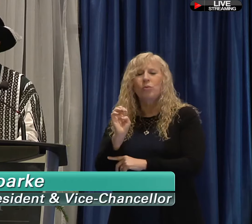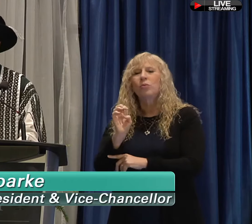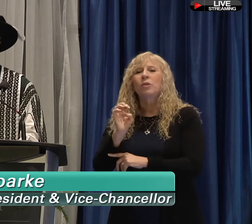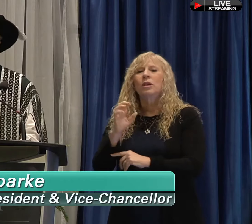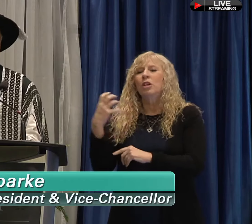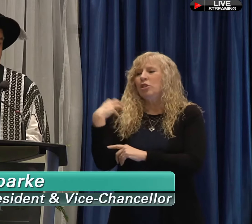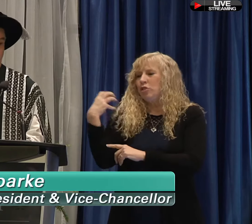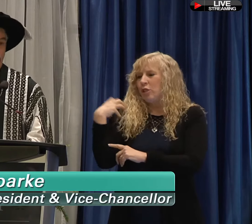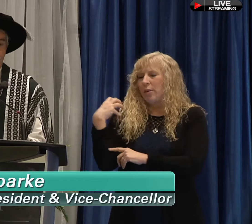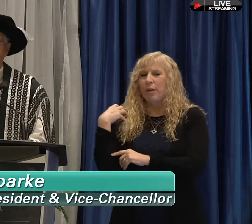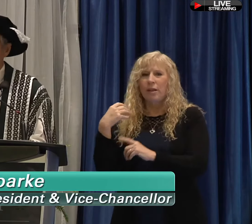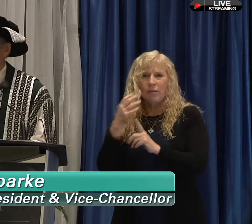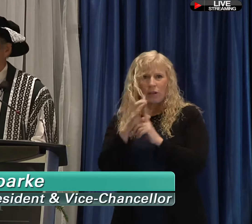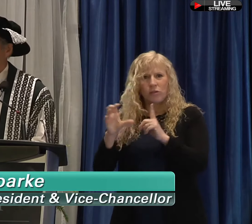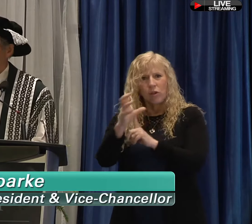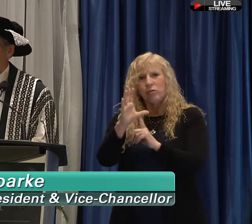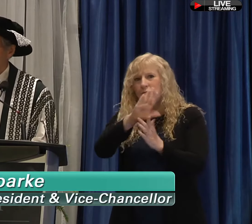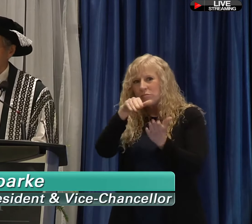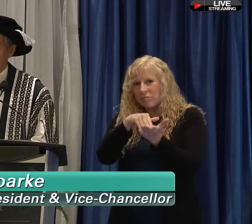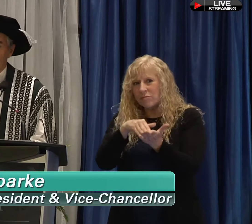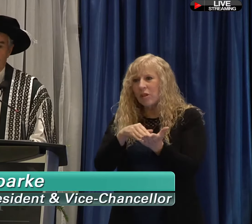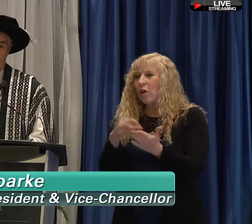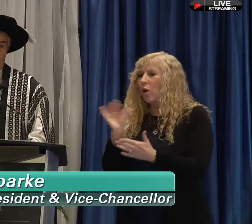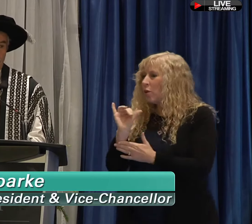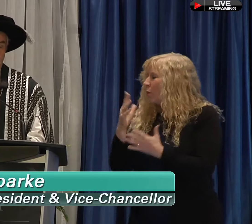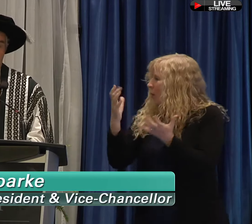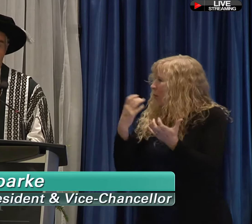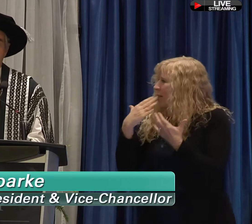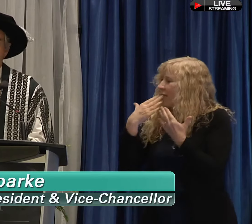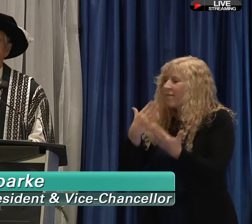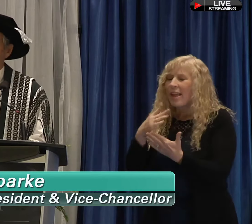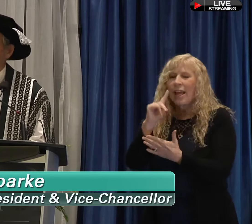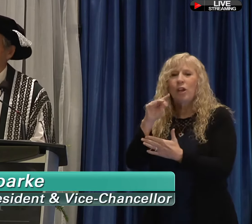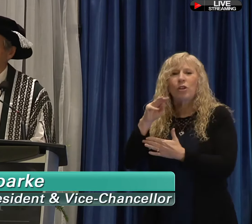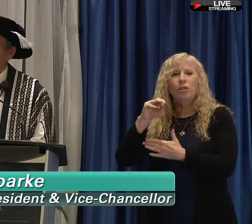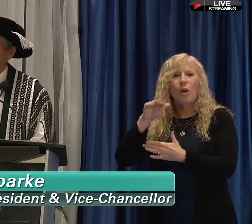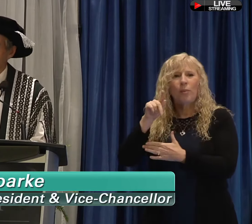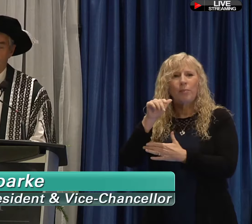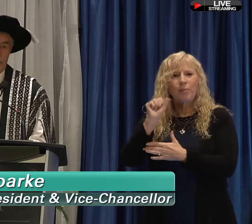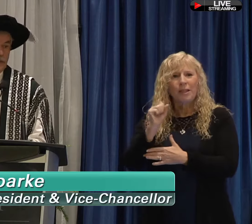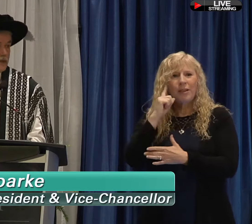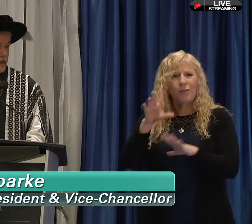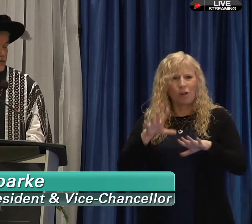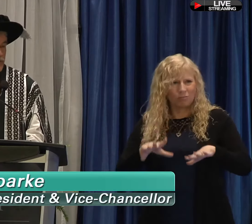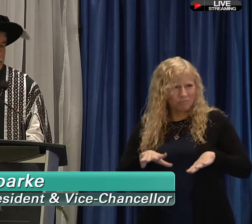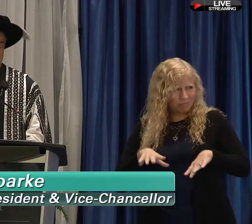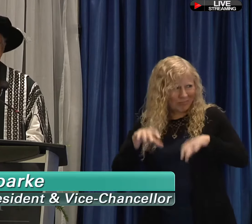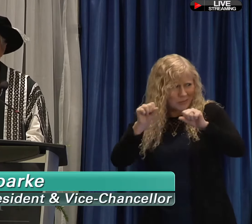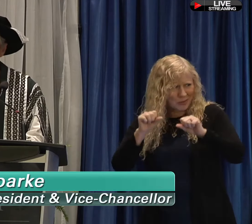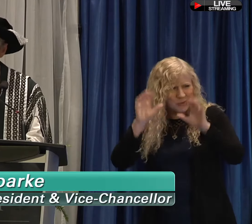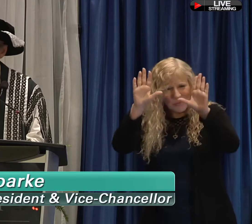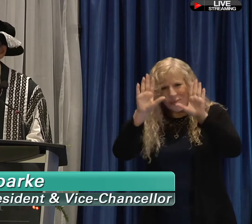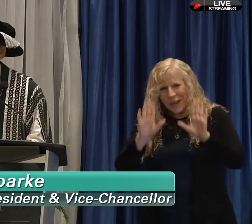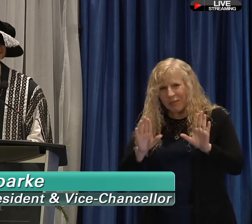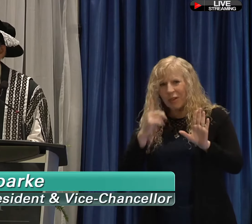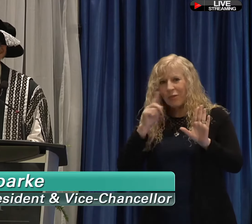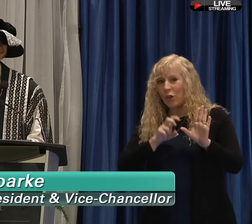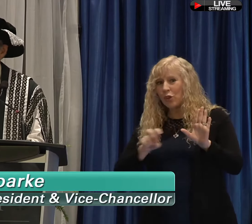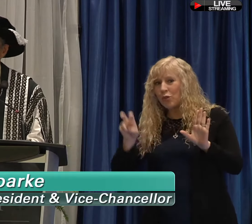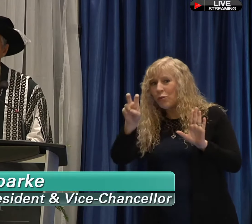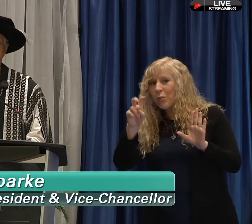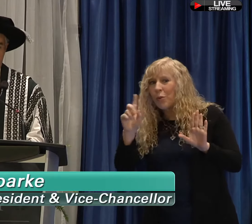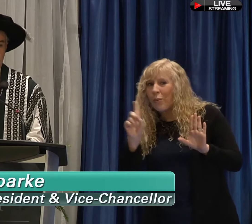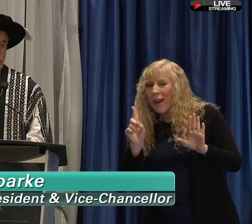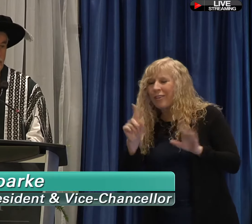Culture Center. And while I'm at it, I want to thank Thomas for being a wonderful host on a trip we did to China